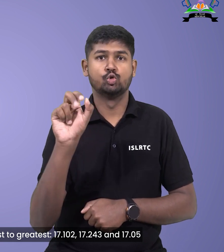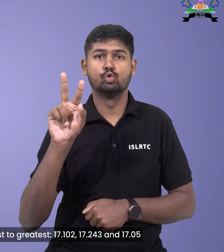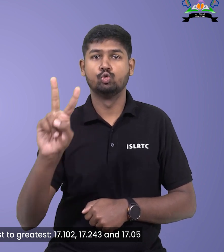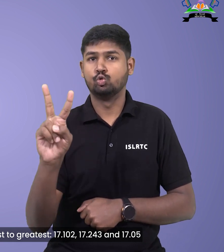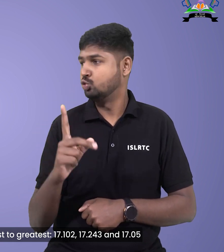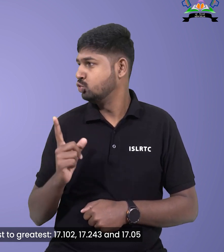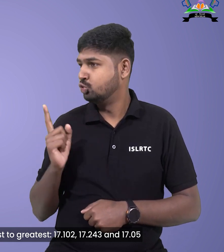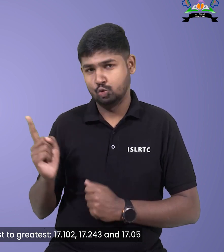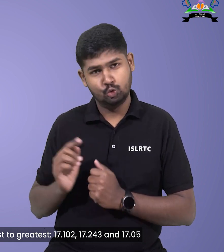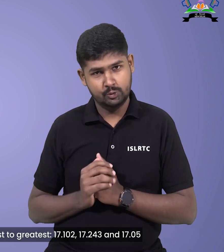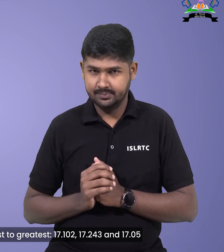17.102,